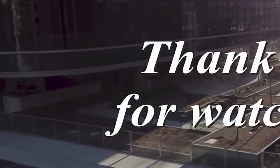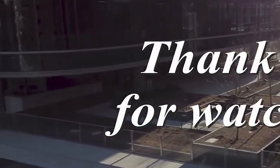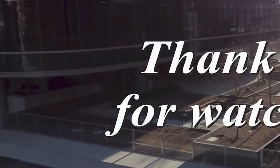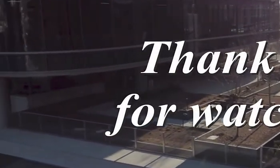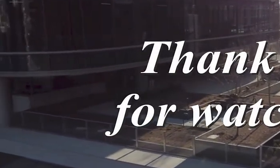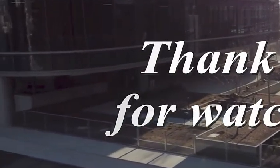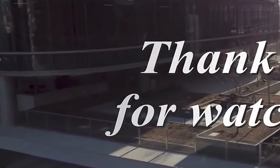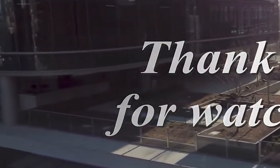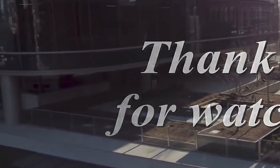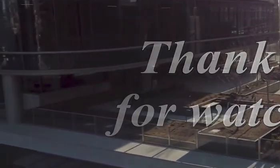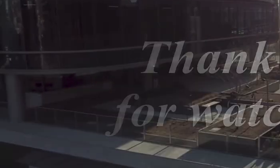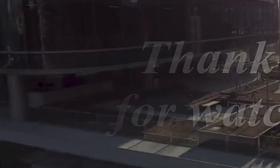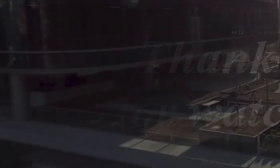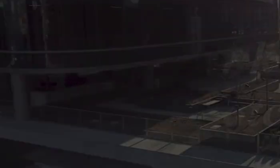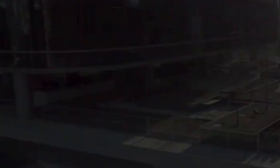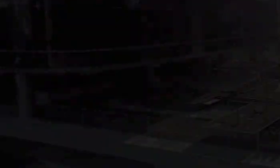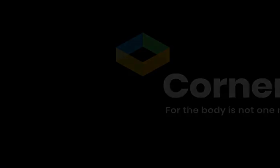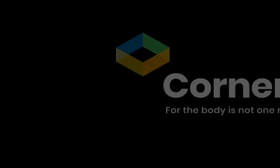Thank you.